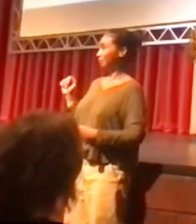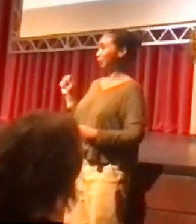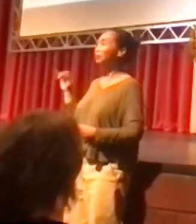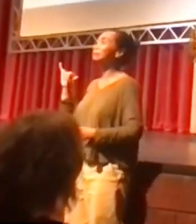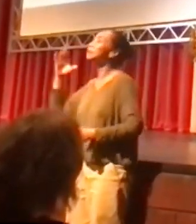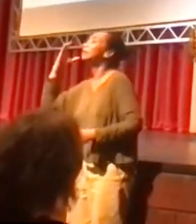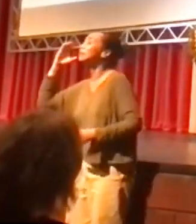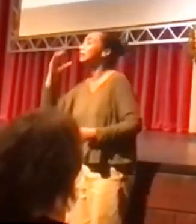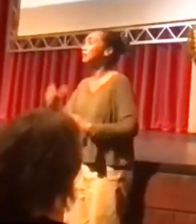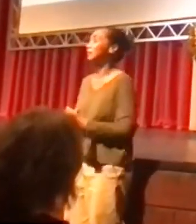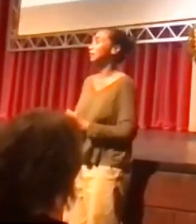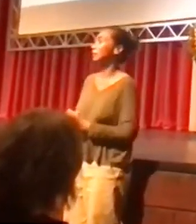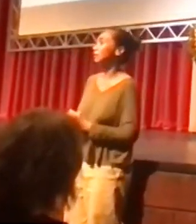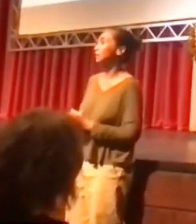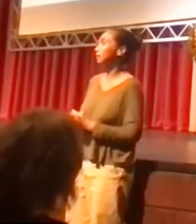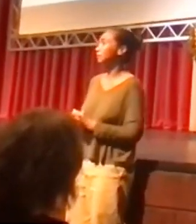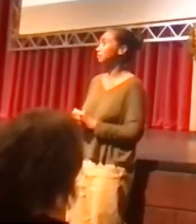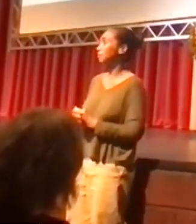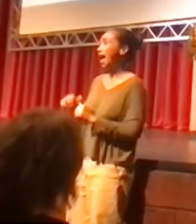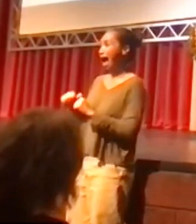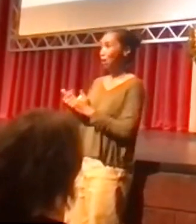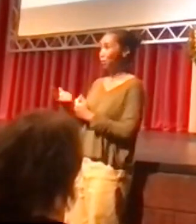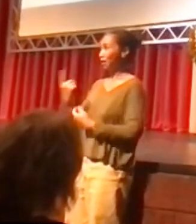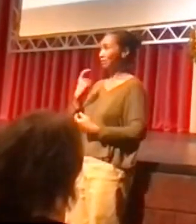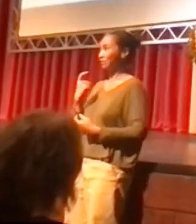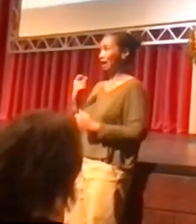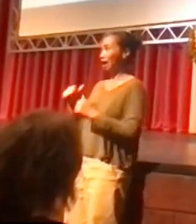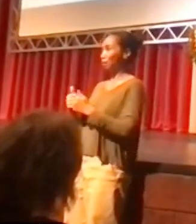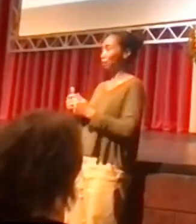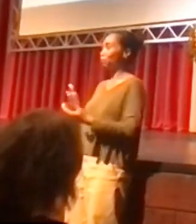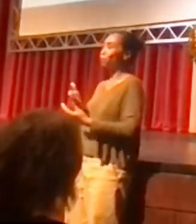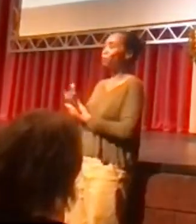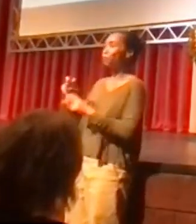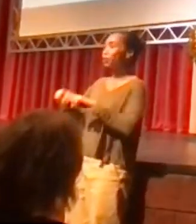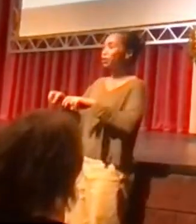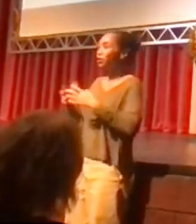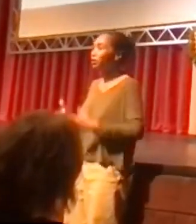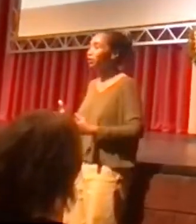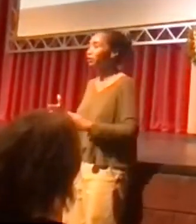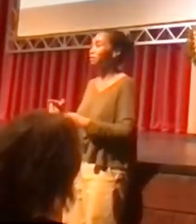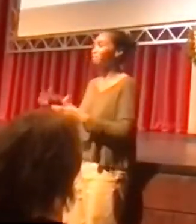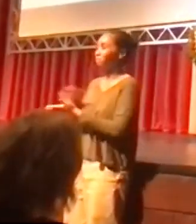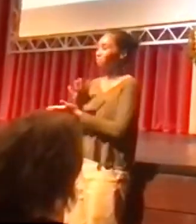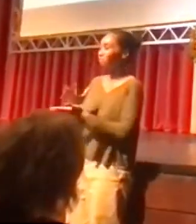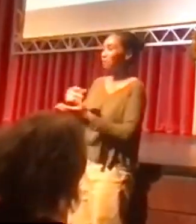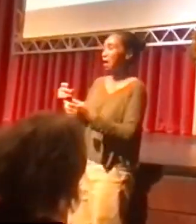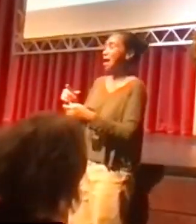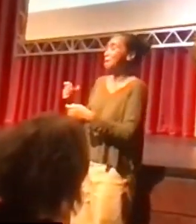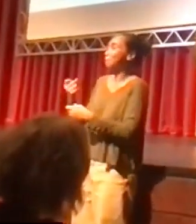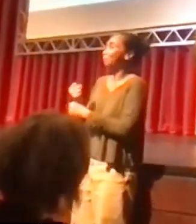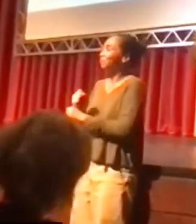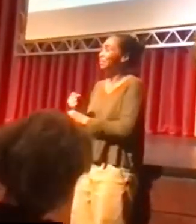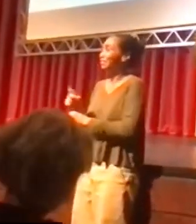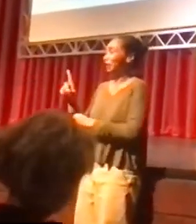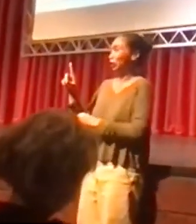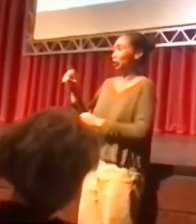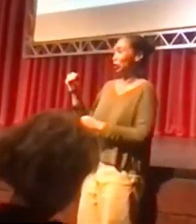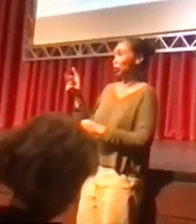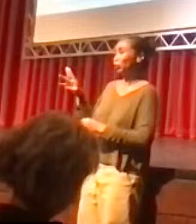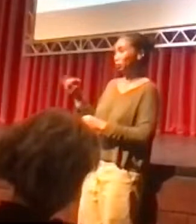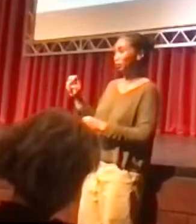cousins. How may you ask? Through researchers and documentary makers who we've